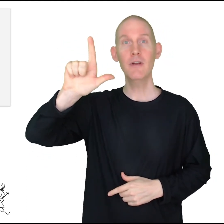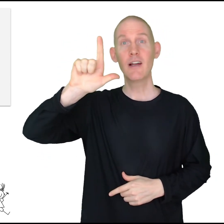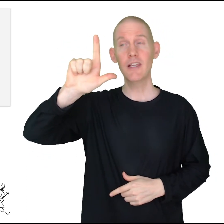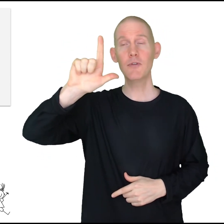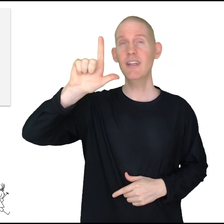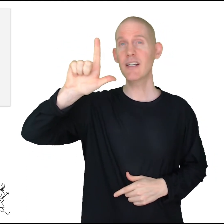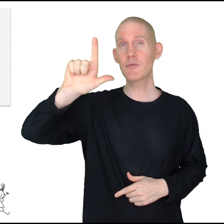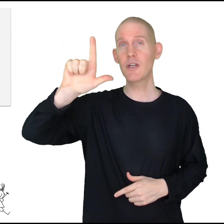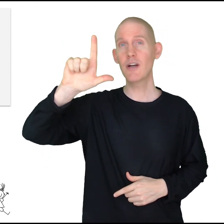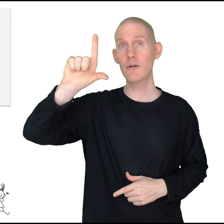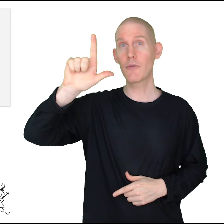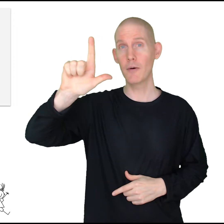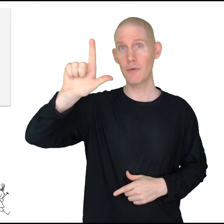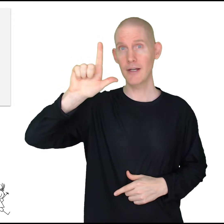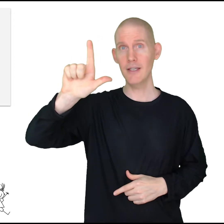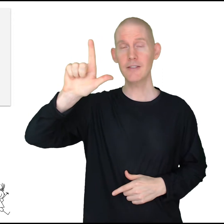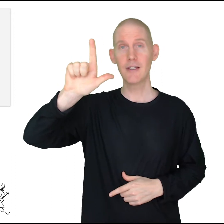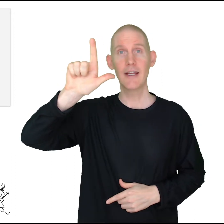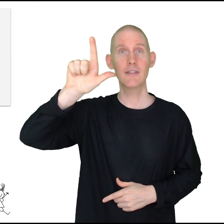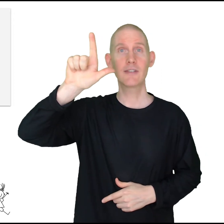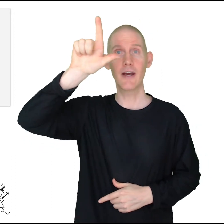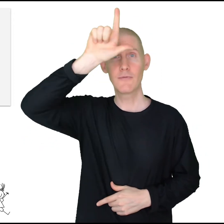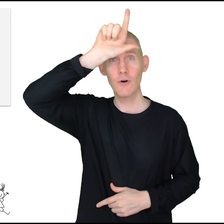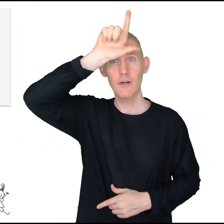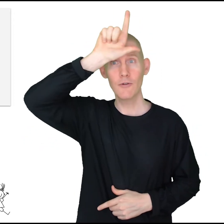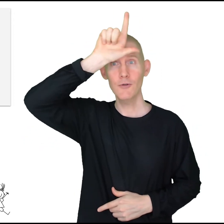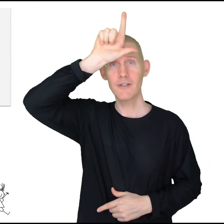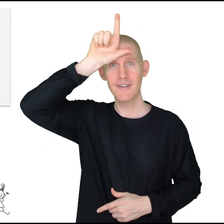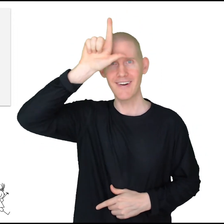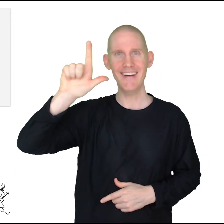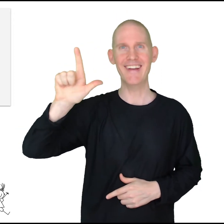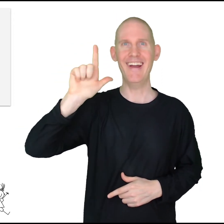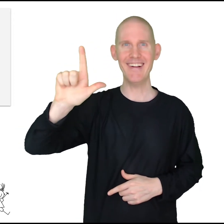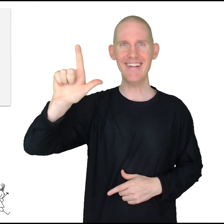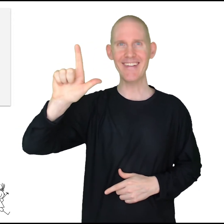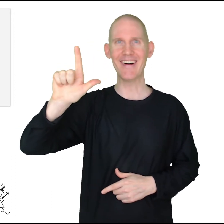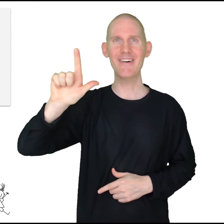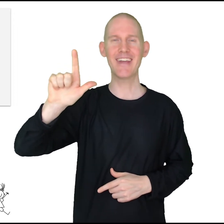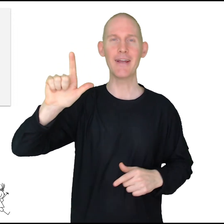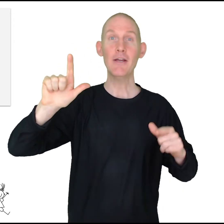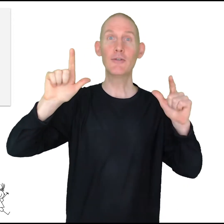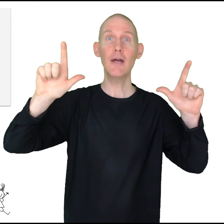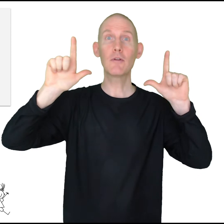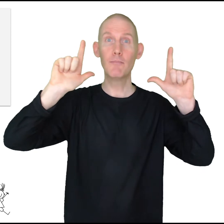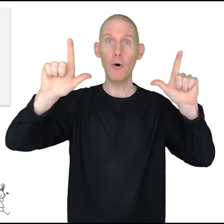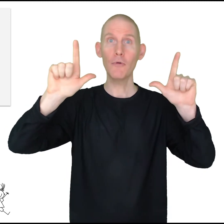Leave your index finger and your thumb like this. It's a sign for loser, right? L. Okay, do that with both